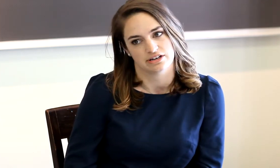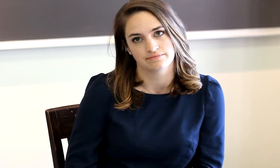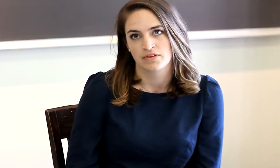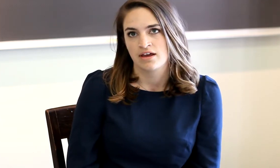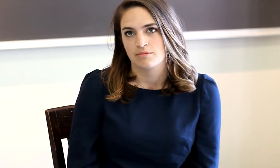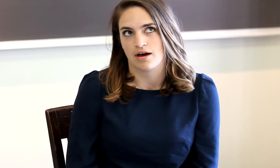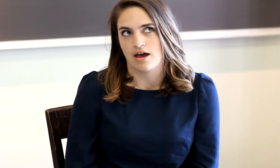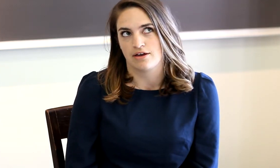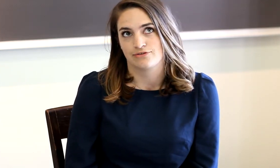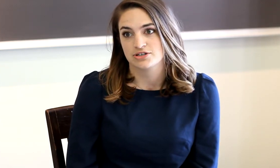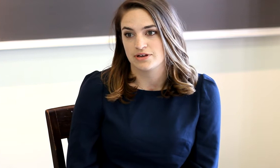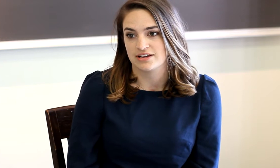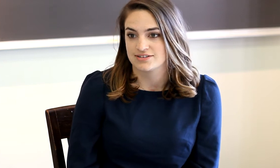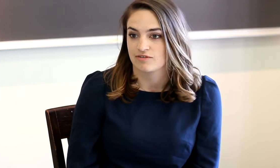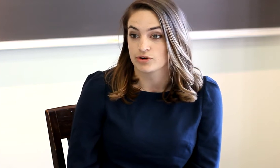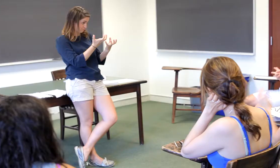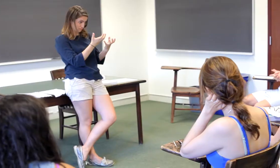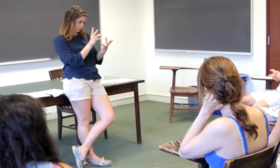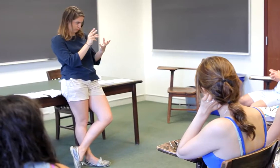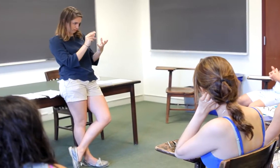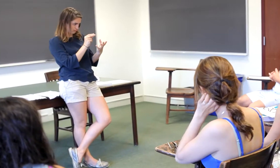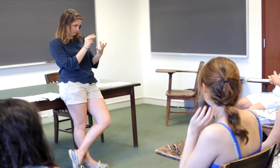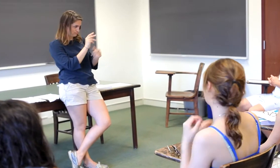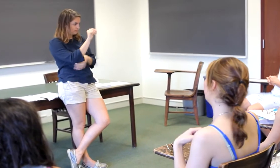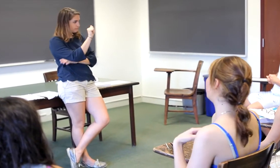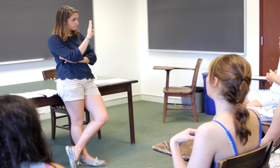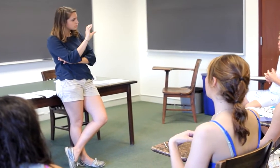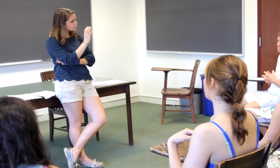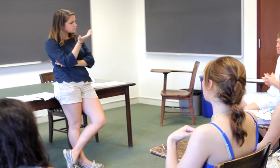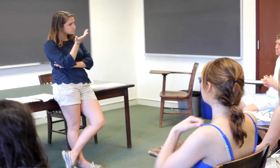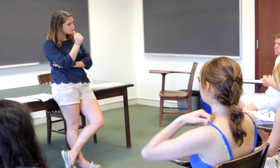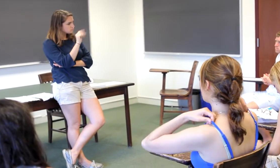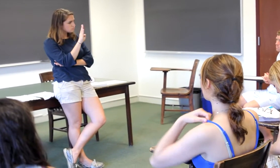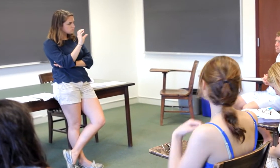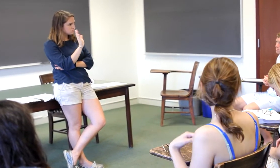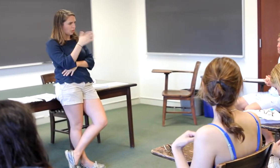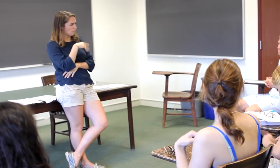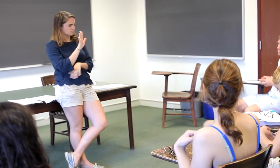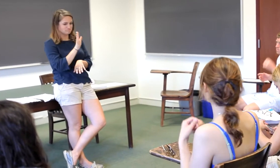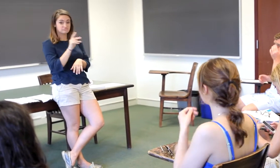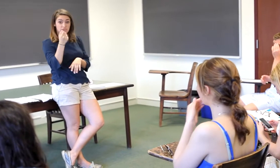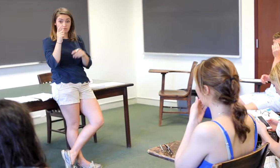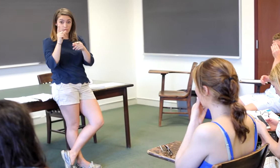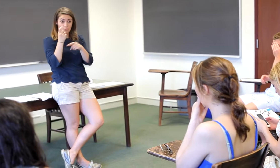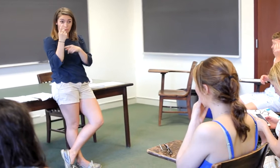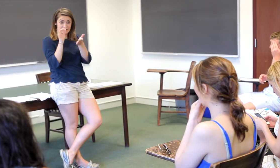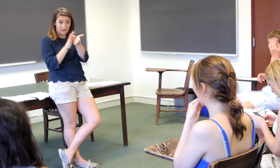my freshman and sophomore year. So then when I was fluent enough, I started